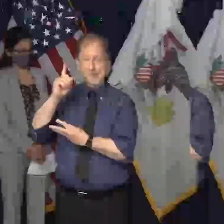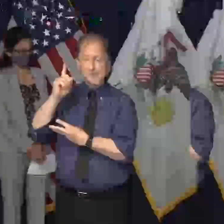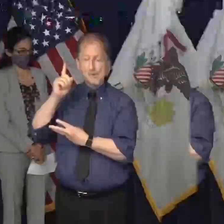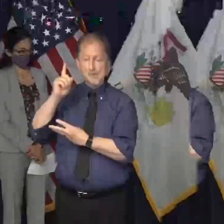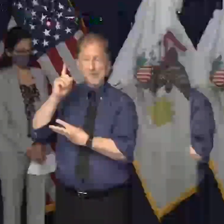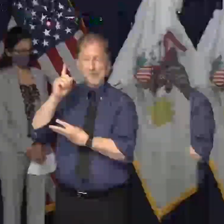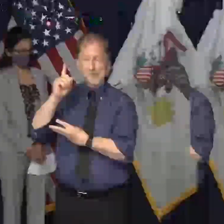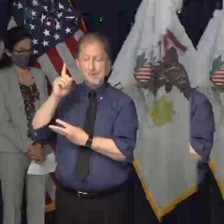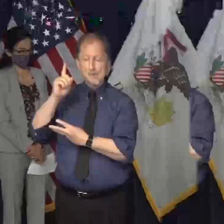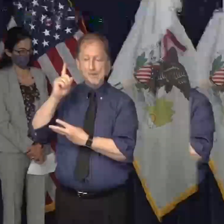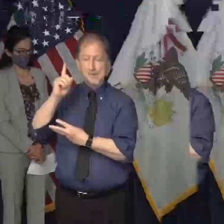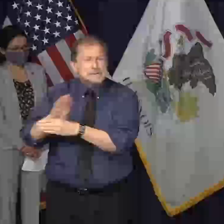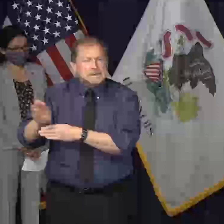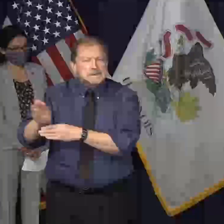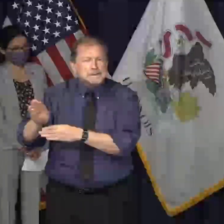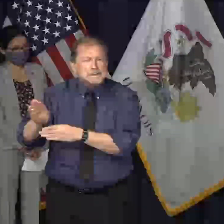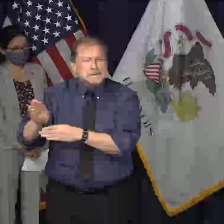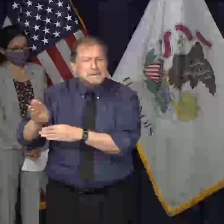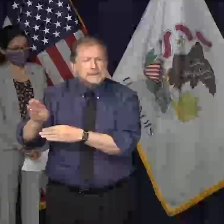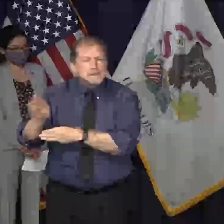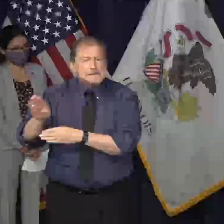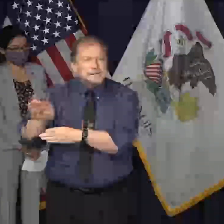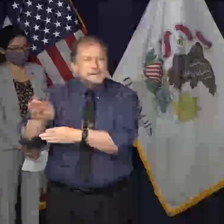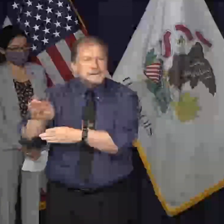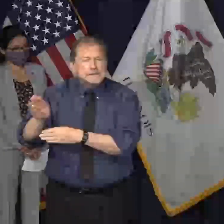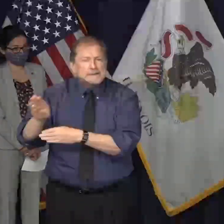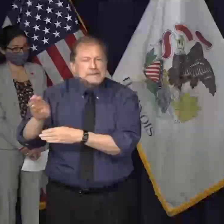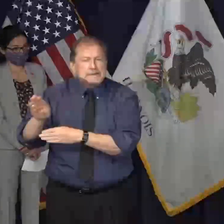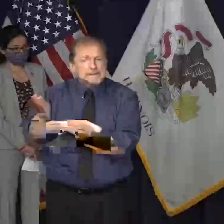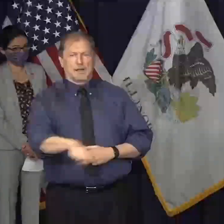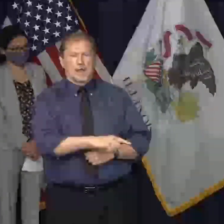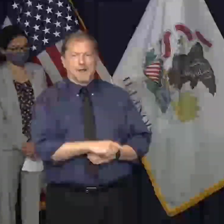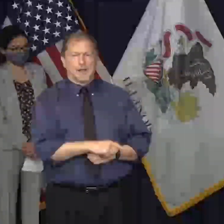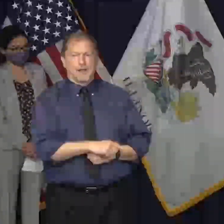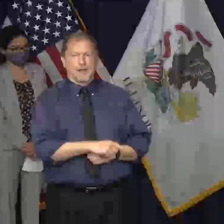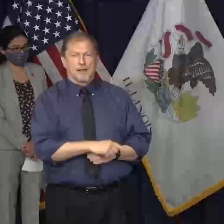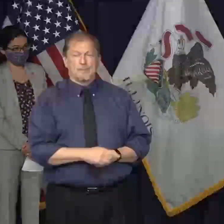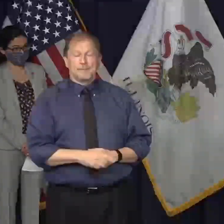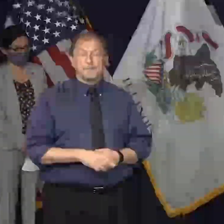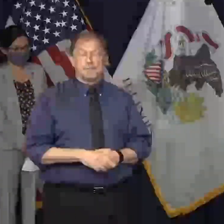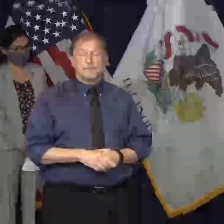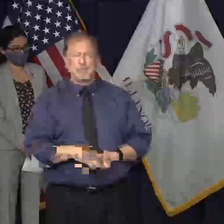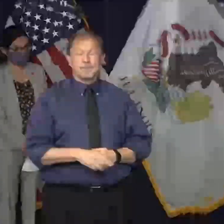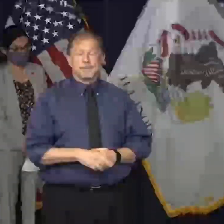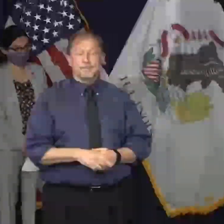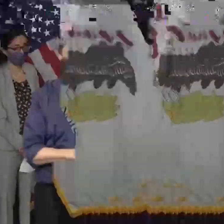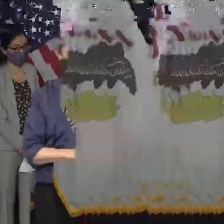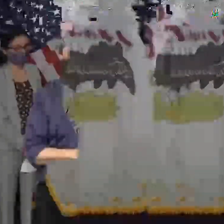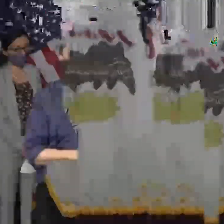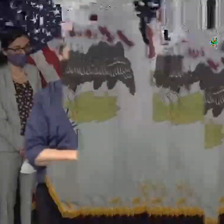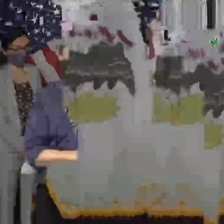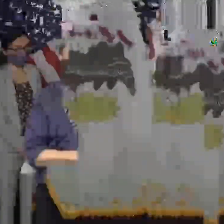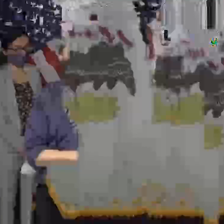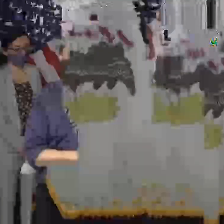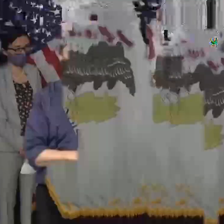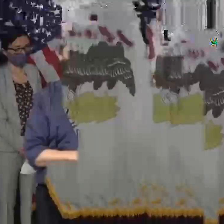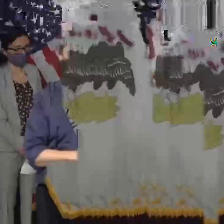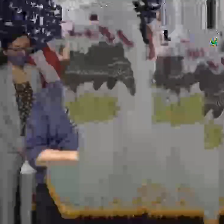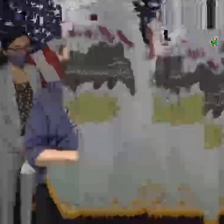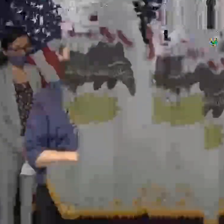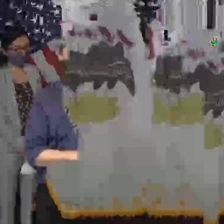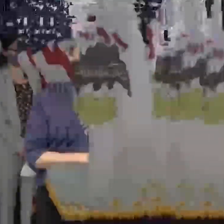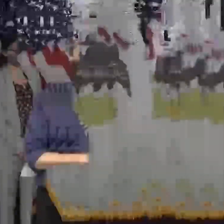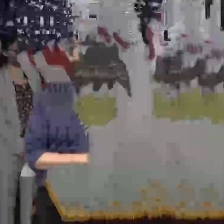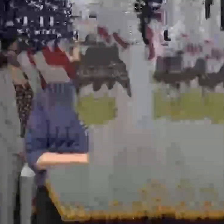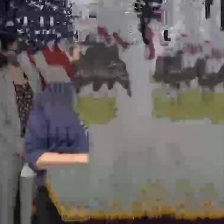necessary to protect their workers. Employers who are bad actors need to be held to account. For